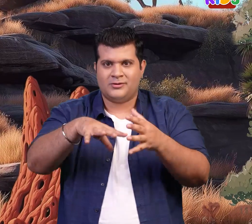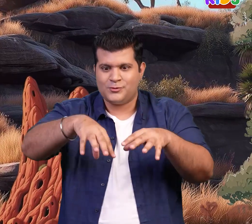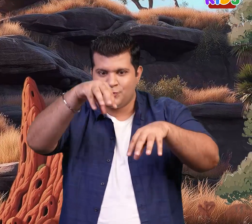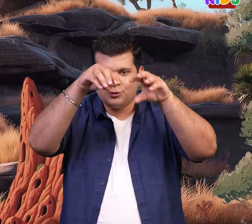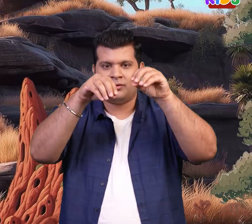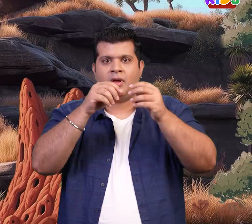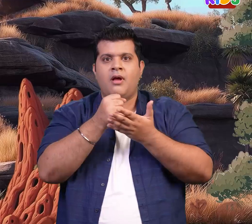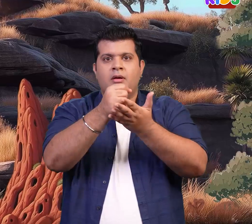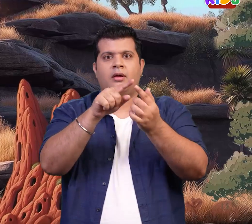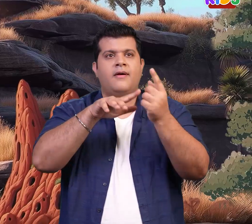better.